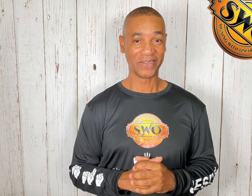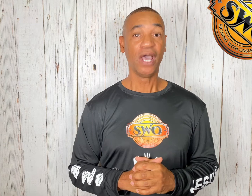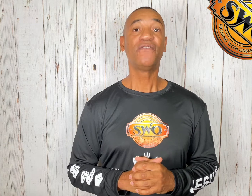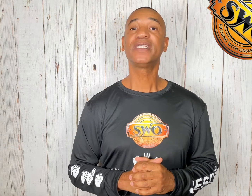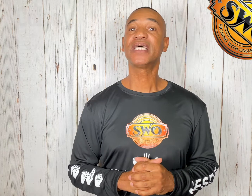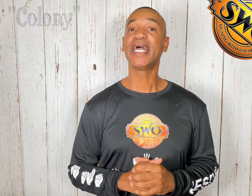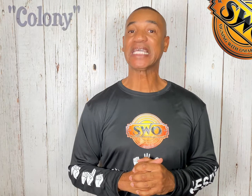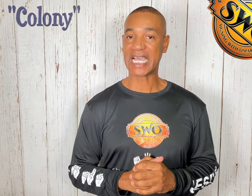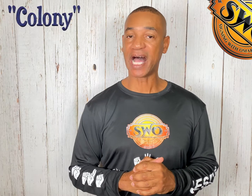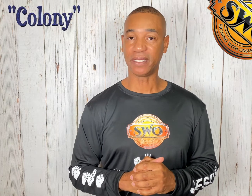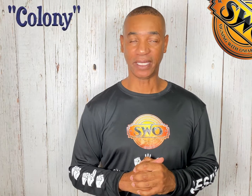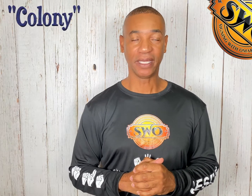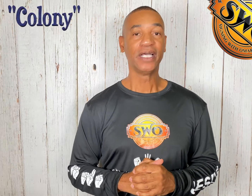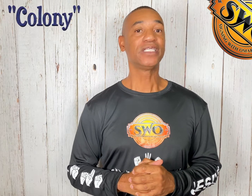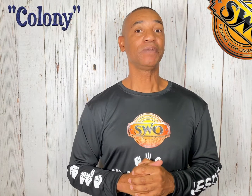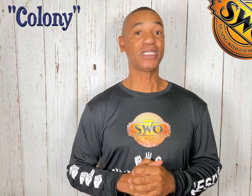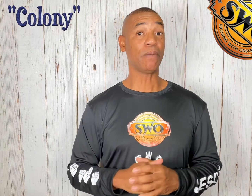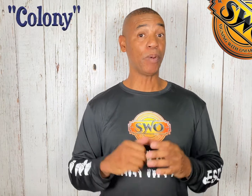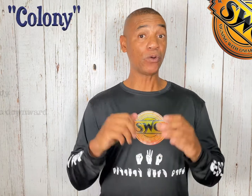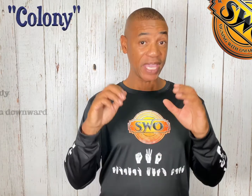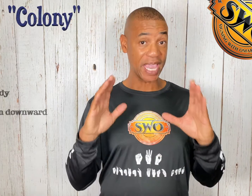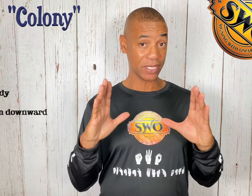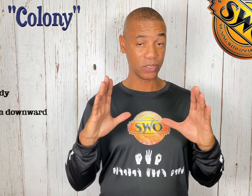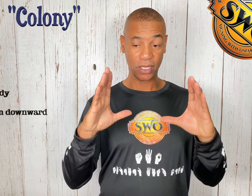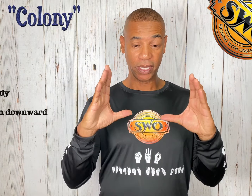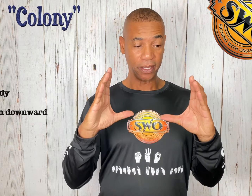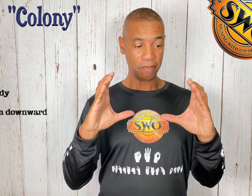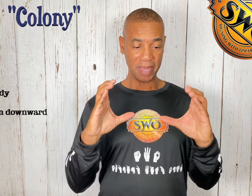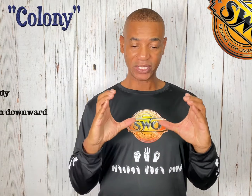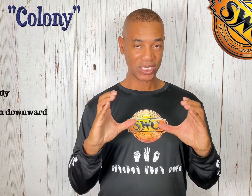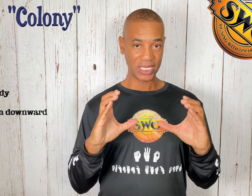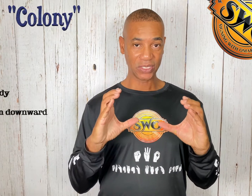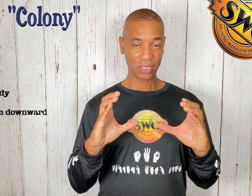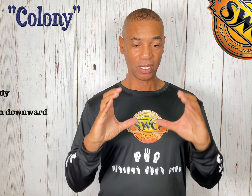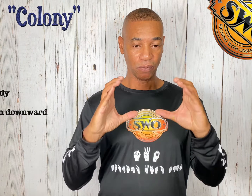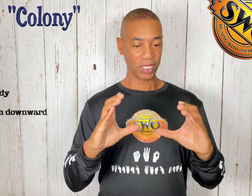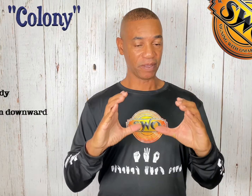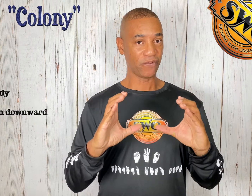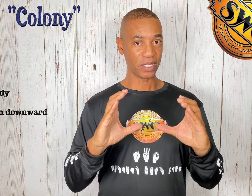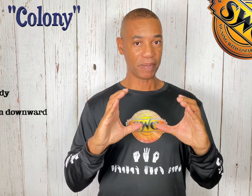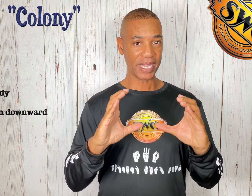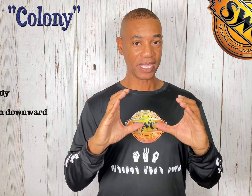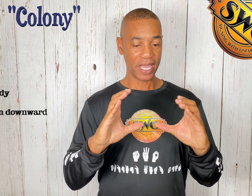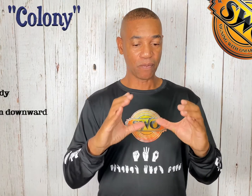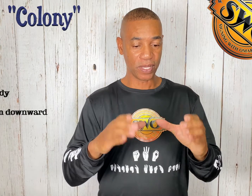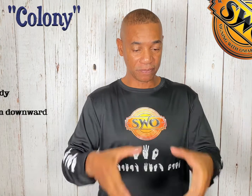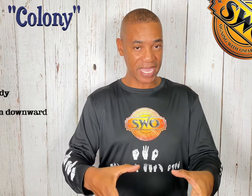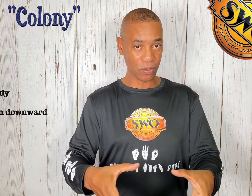For the sign colony, simply take both hands, make C's, bring them in front of the body, and bring them